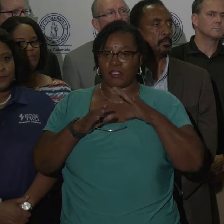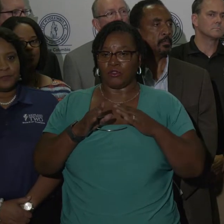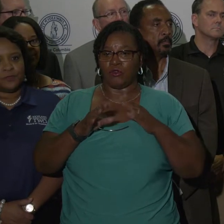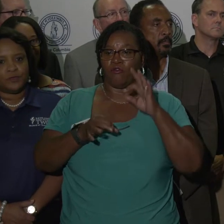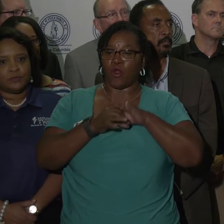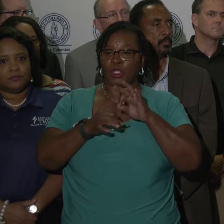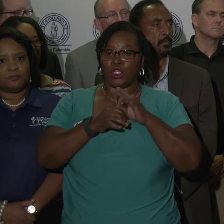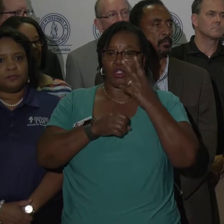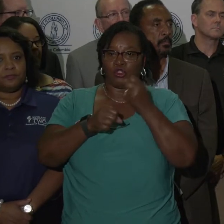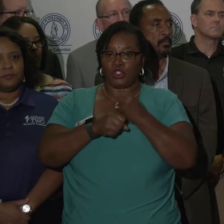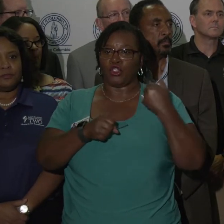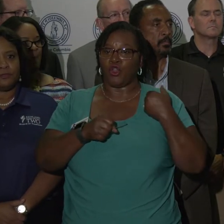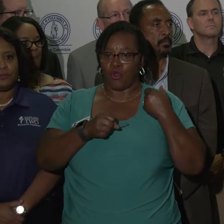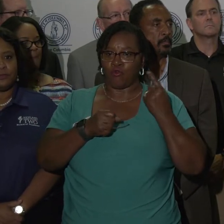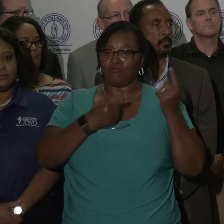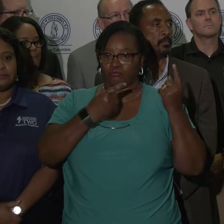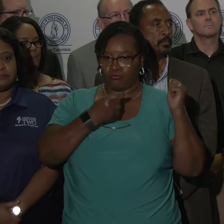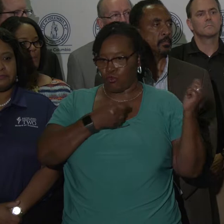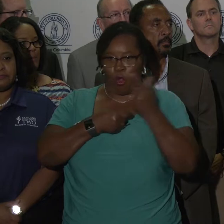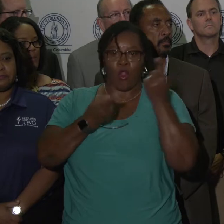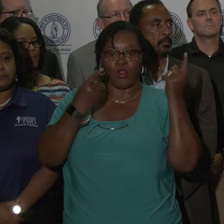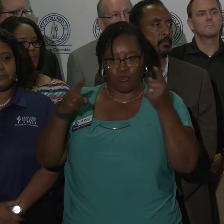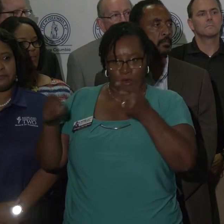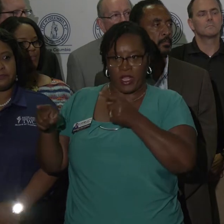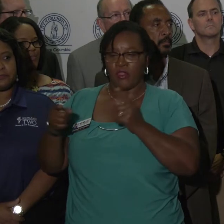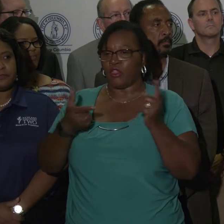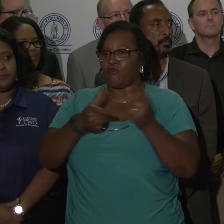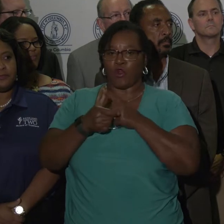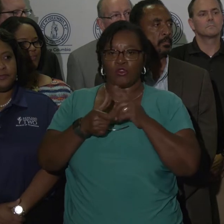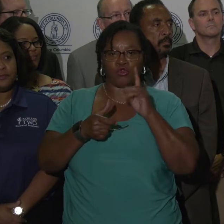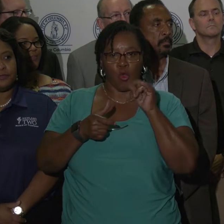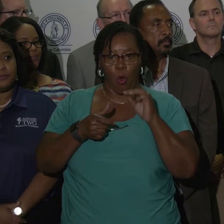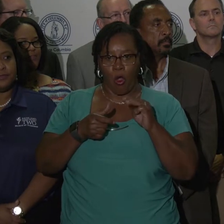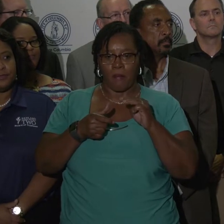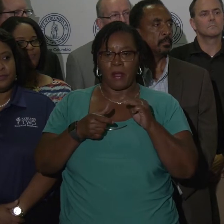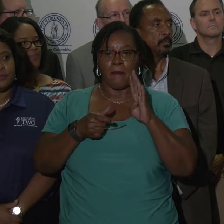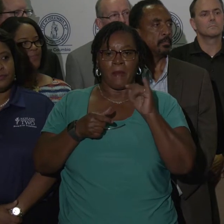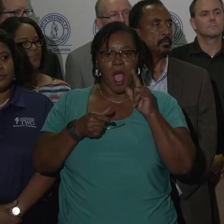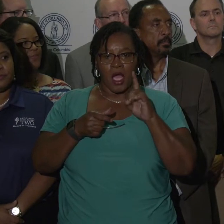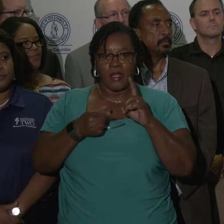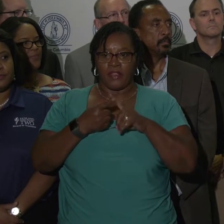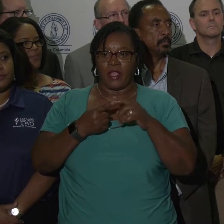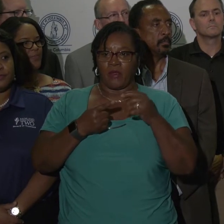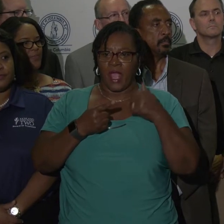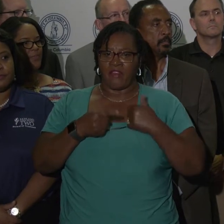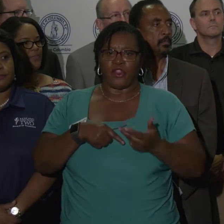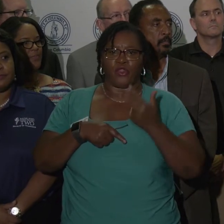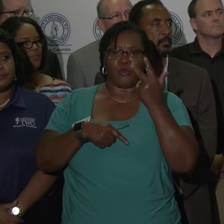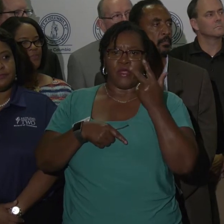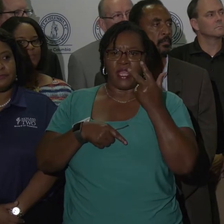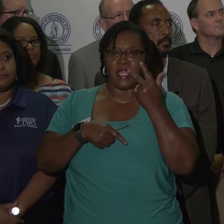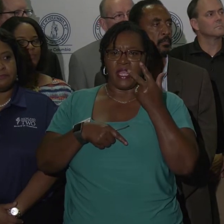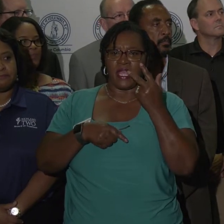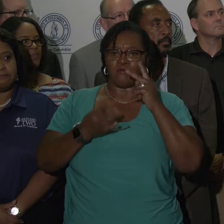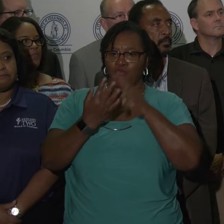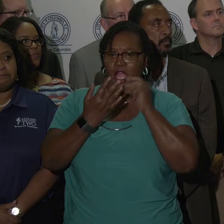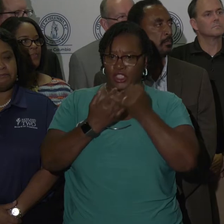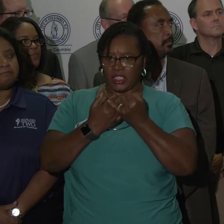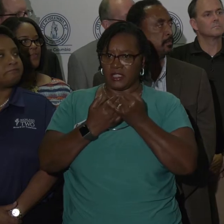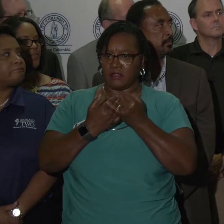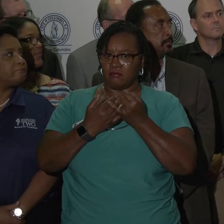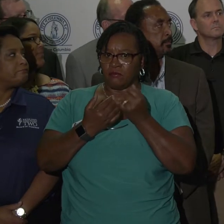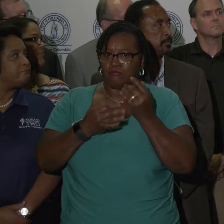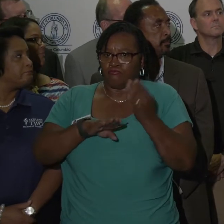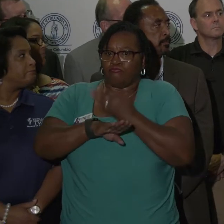just over 2 years ago unanimously on a very first stormwater bond. that we have three projects or four projects, Clint,